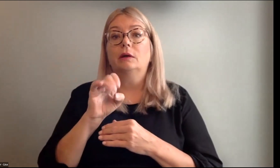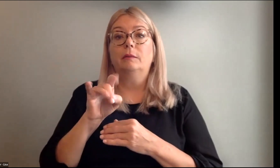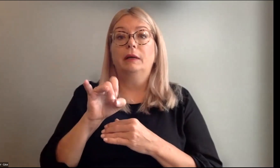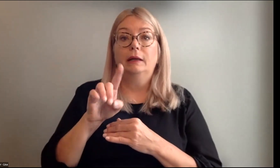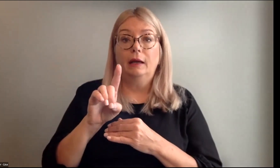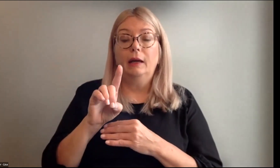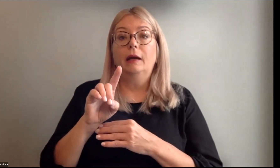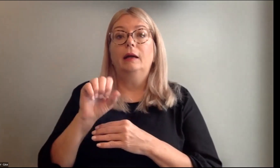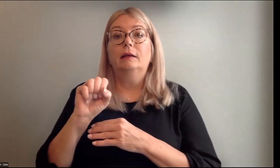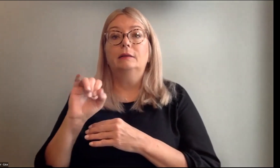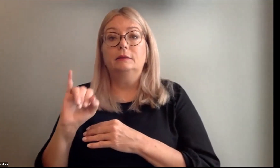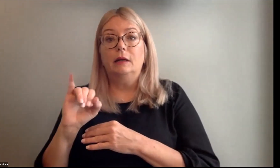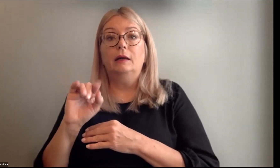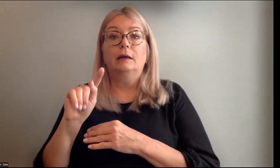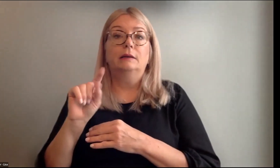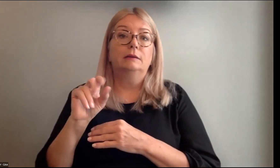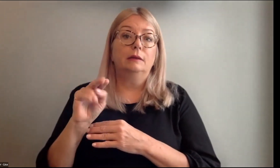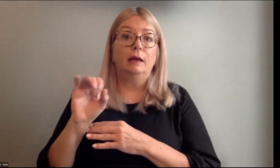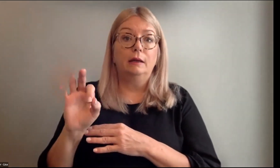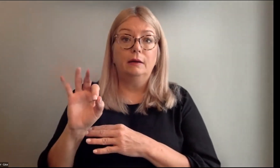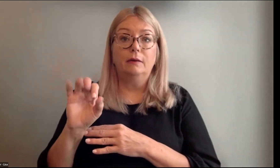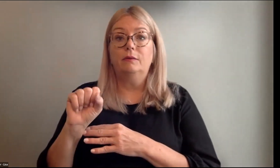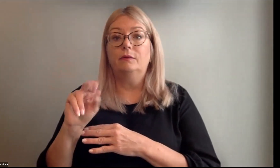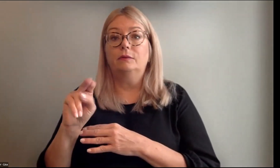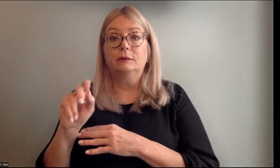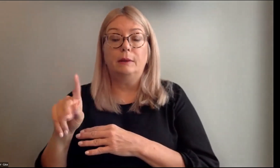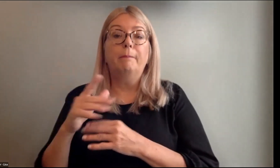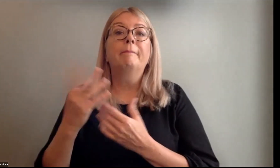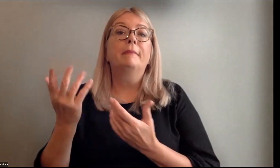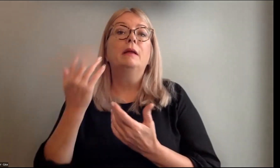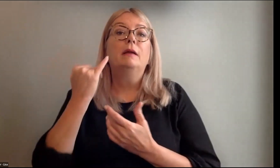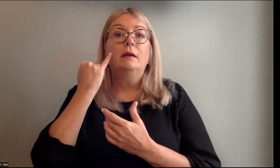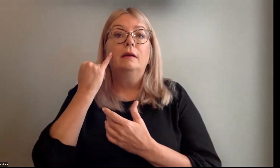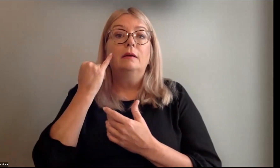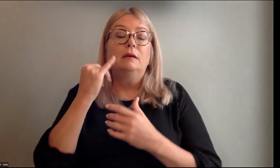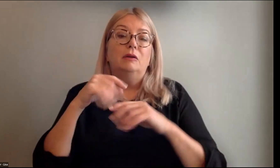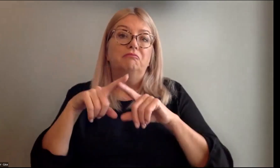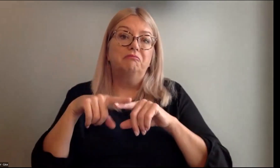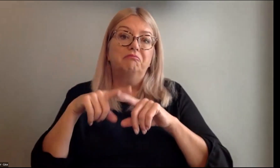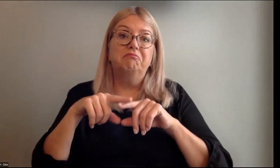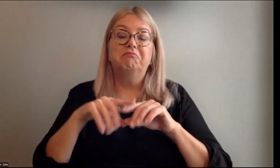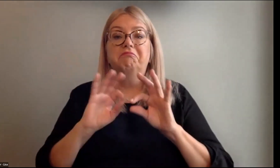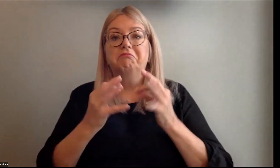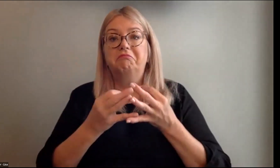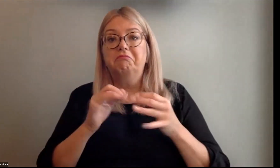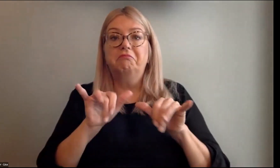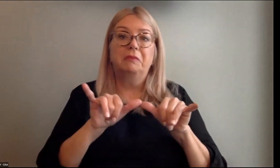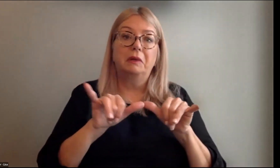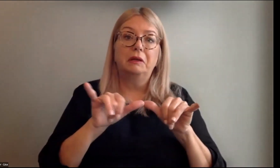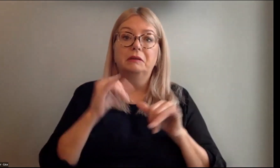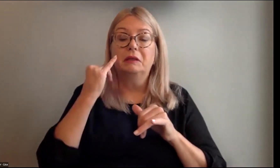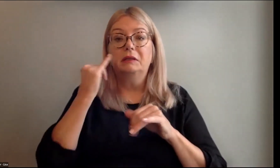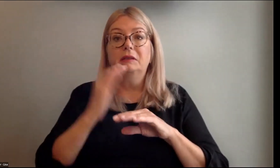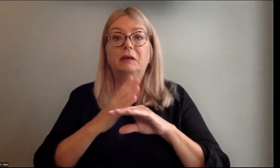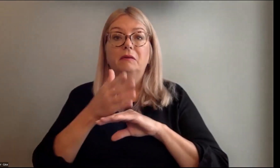SNAP, TANF, if they have dependents, right, sort of like the family size, if the overpayment was the result of